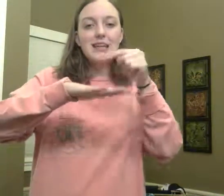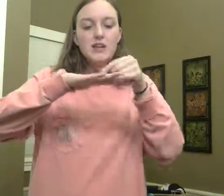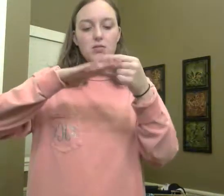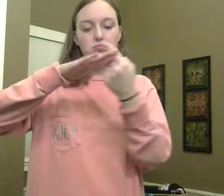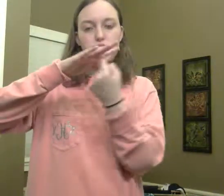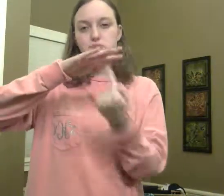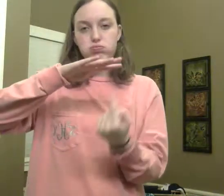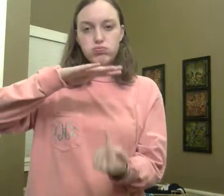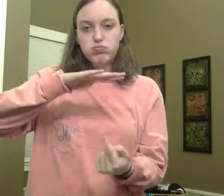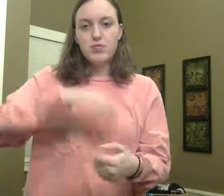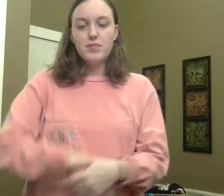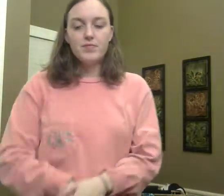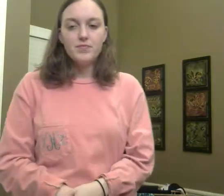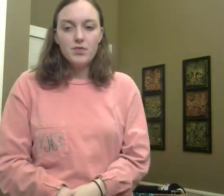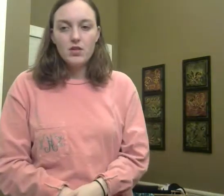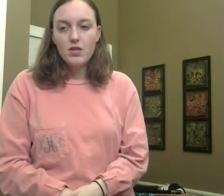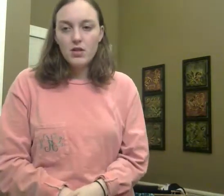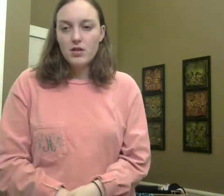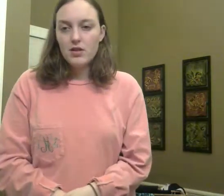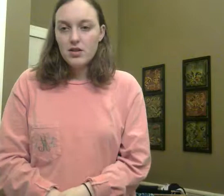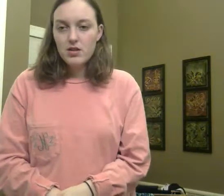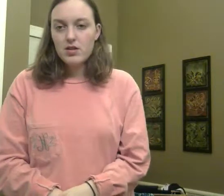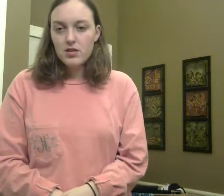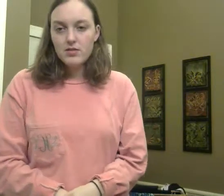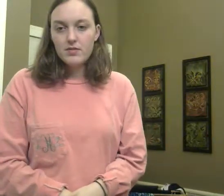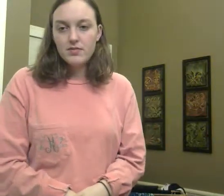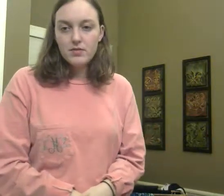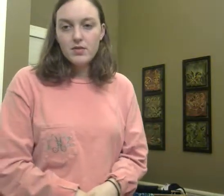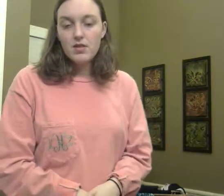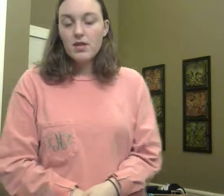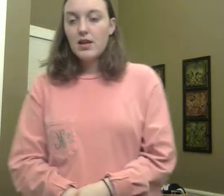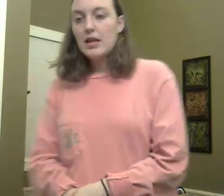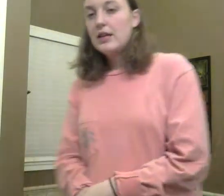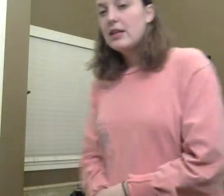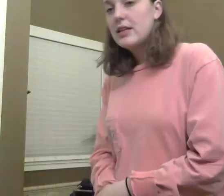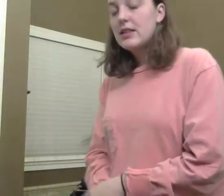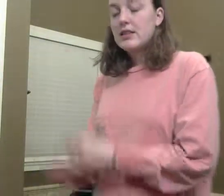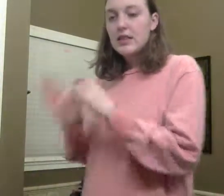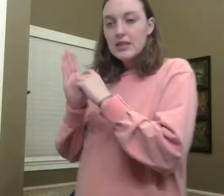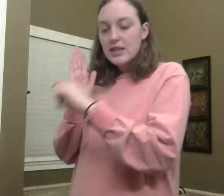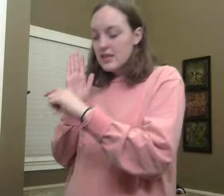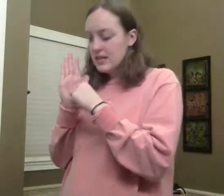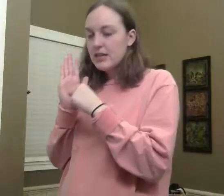water striders also have very good vision. It can look. Yeah, but that doesn't say what happened. If water